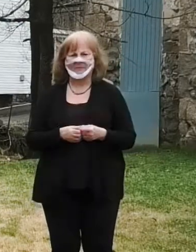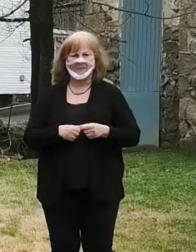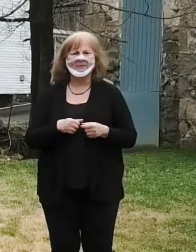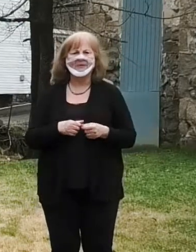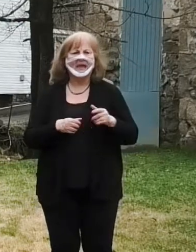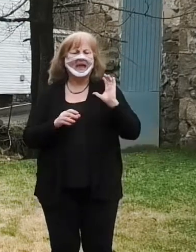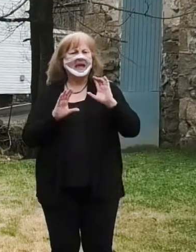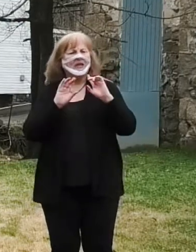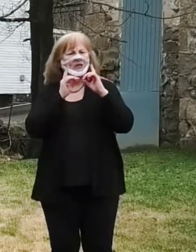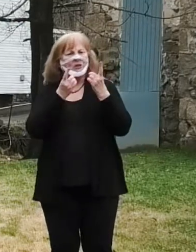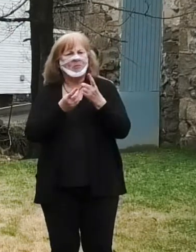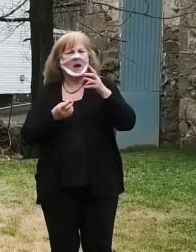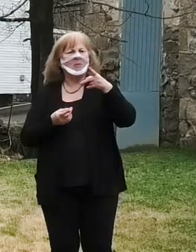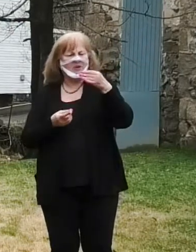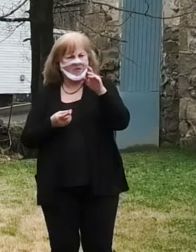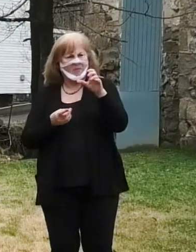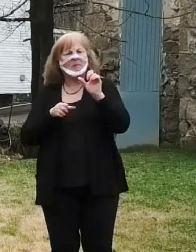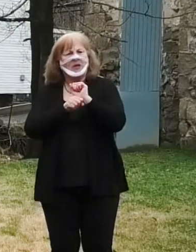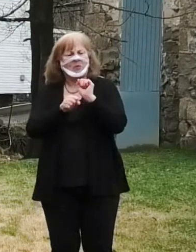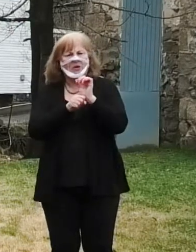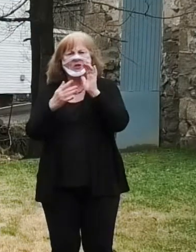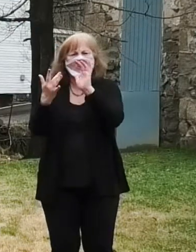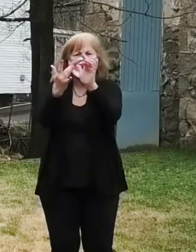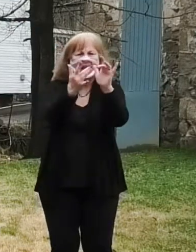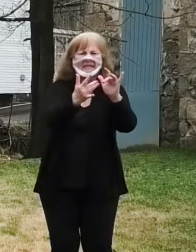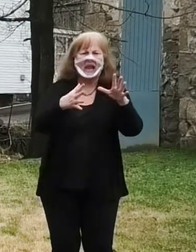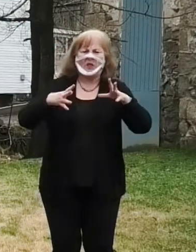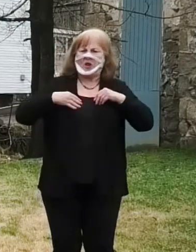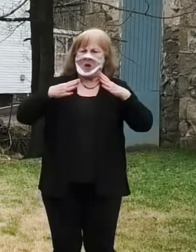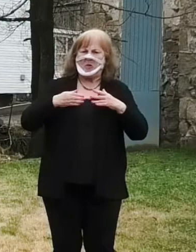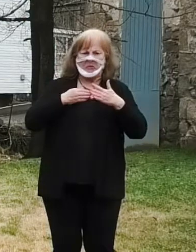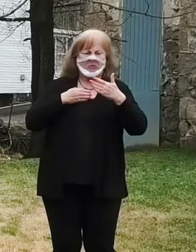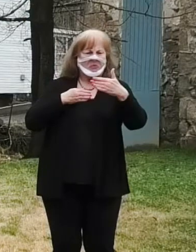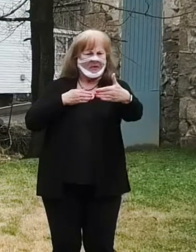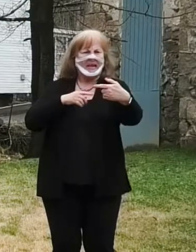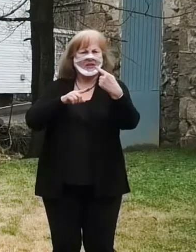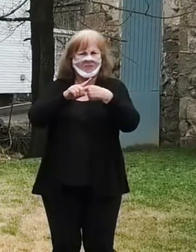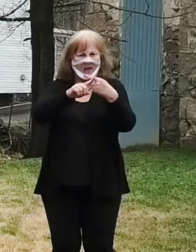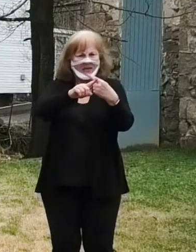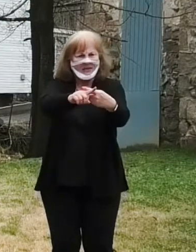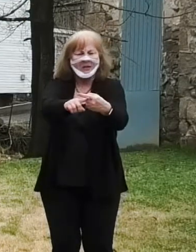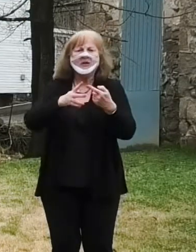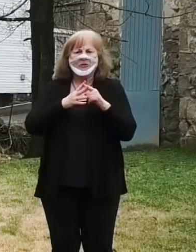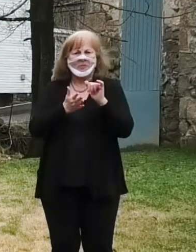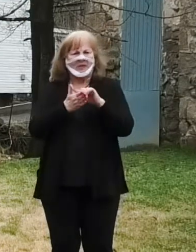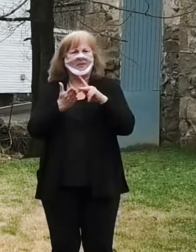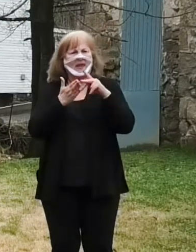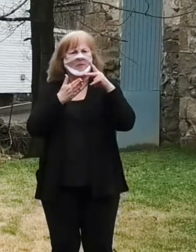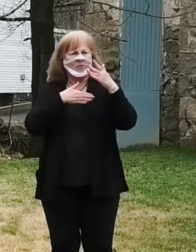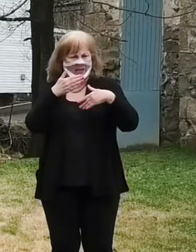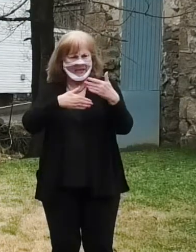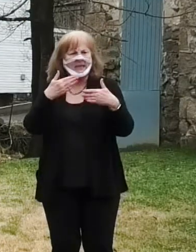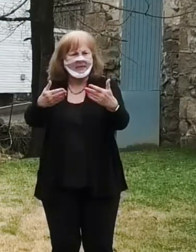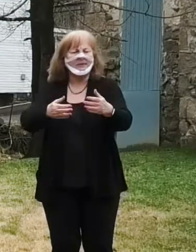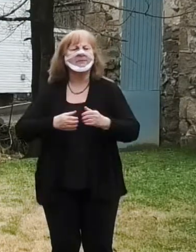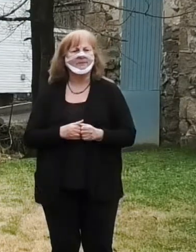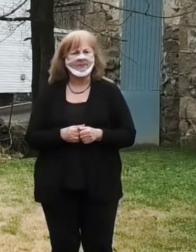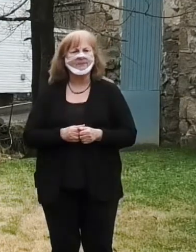Our Department of Public Works should be contacting these property owners within the next several months to begin that